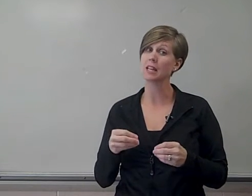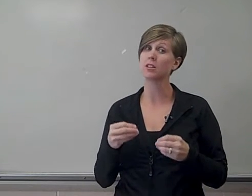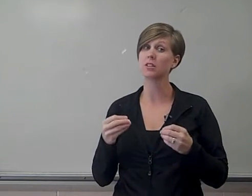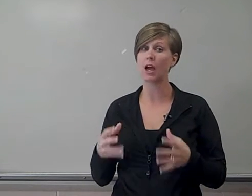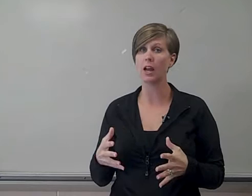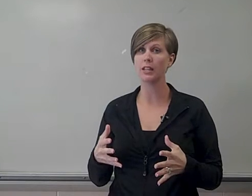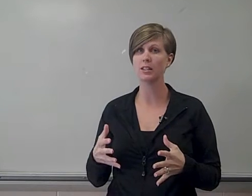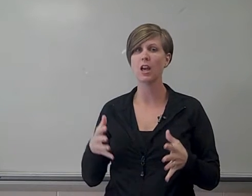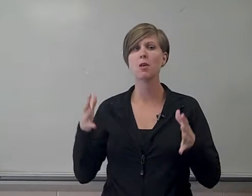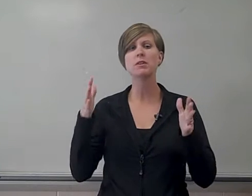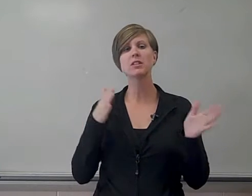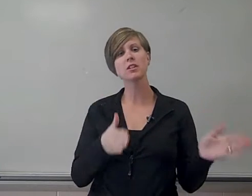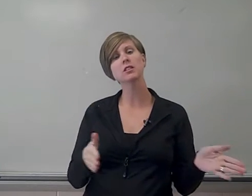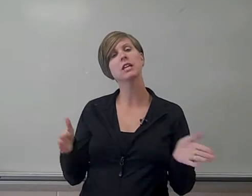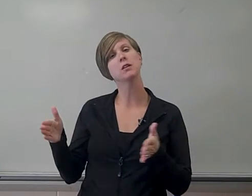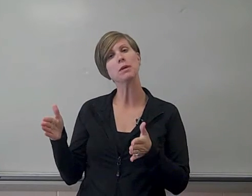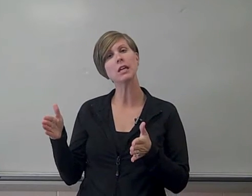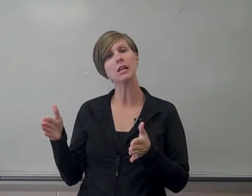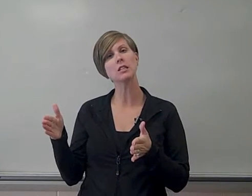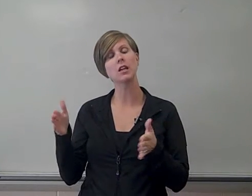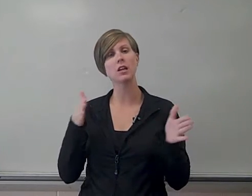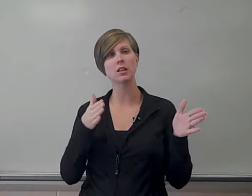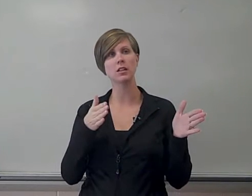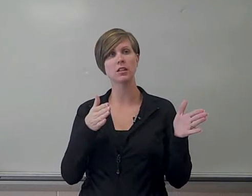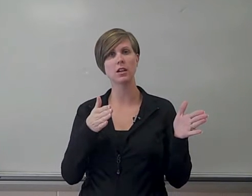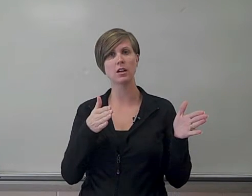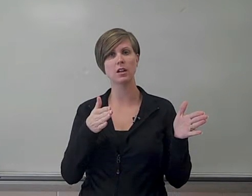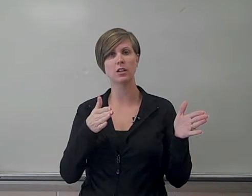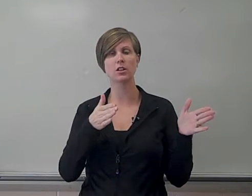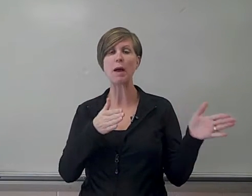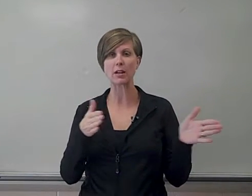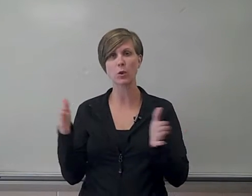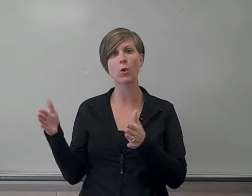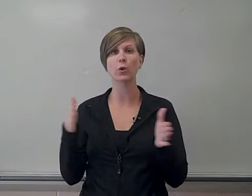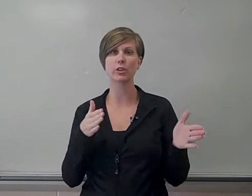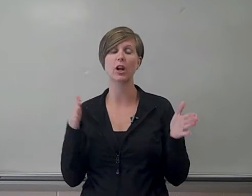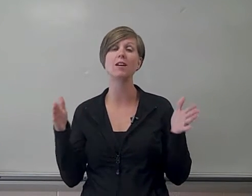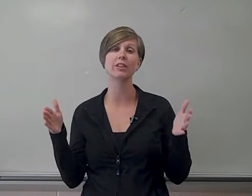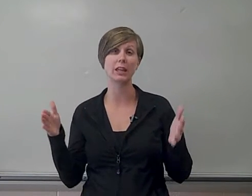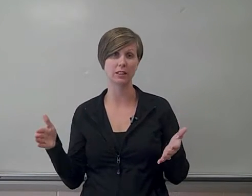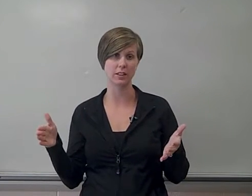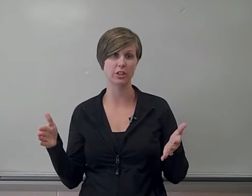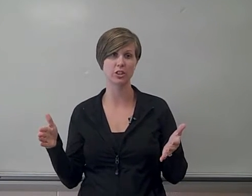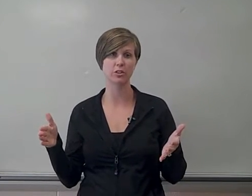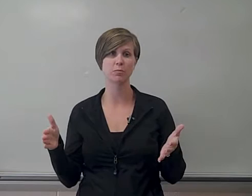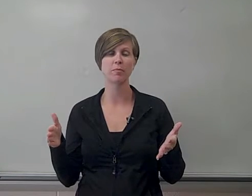ASL signs, but still keeping it in the grammatical order of English.